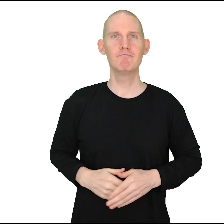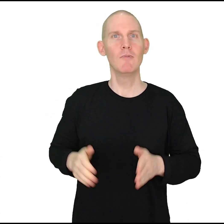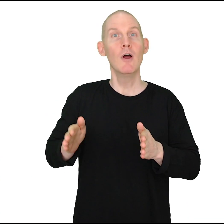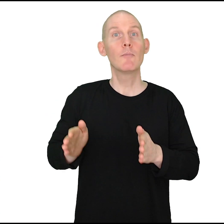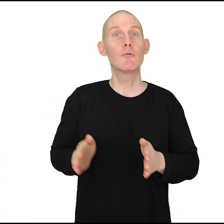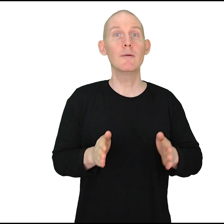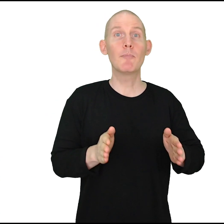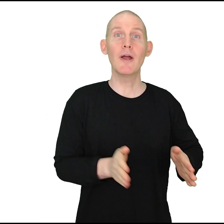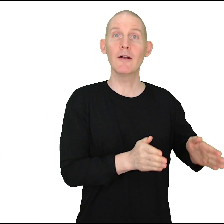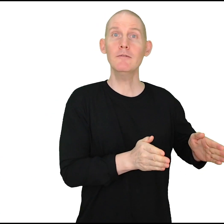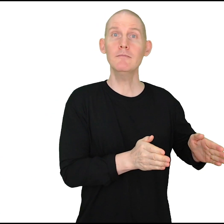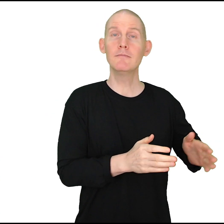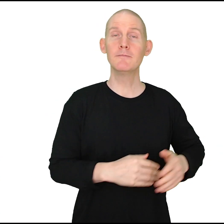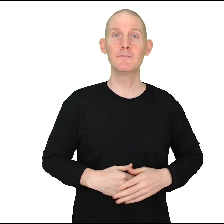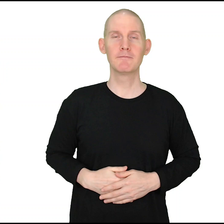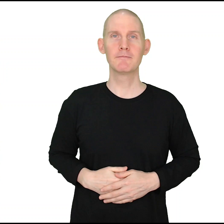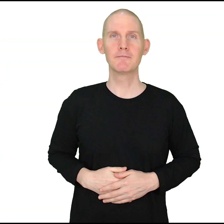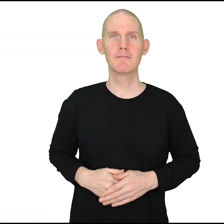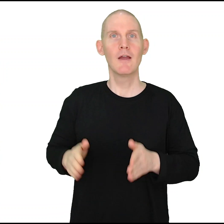go. Prepare,